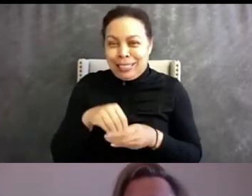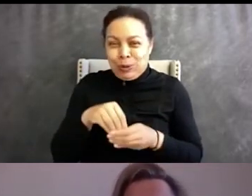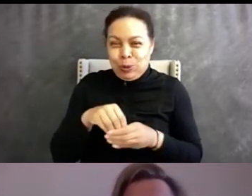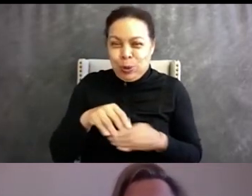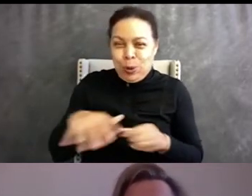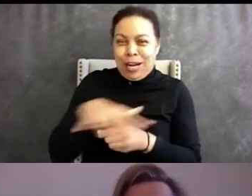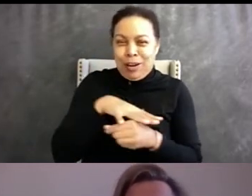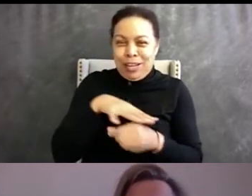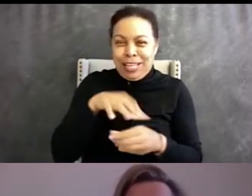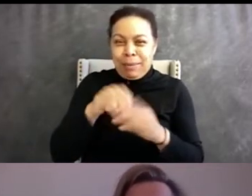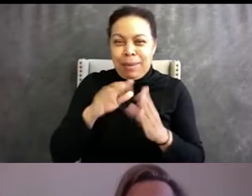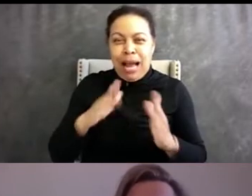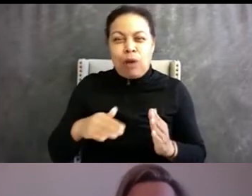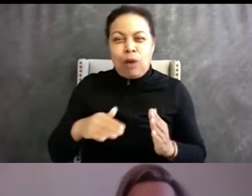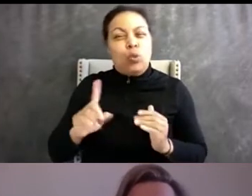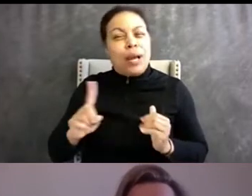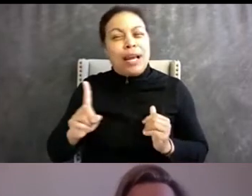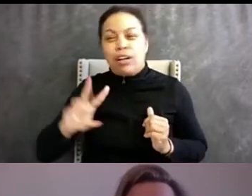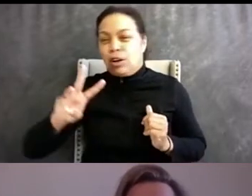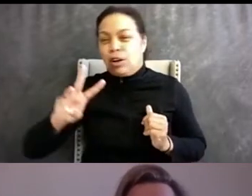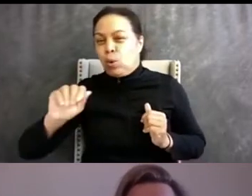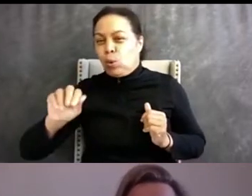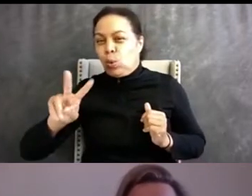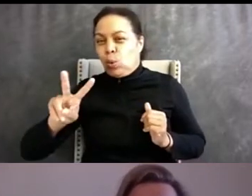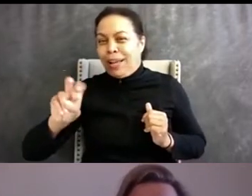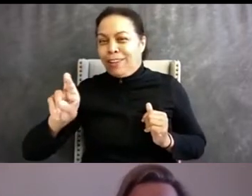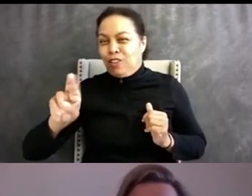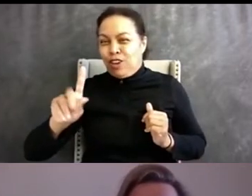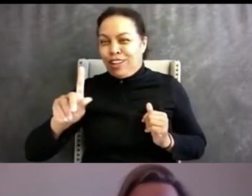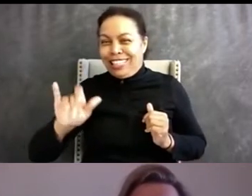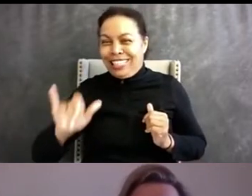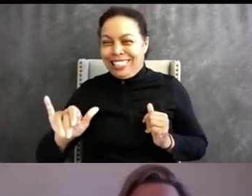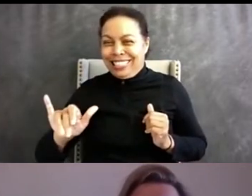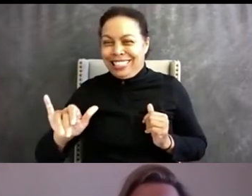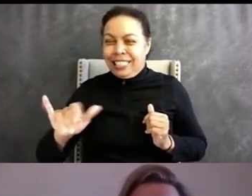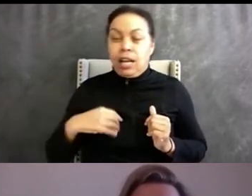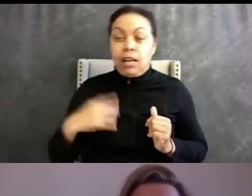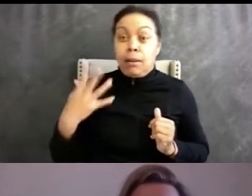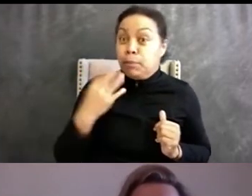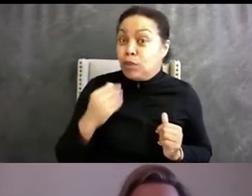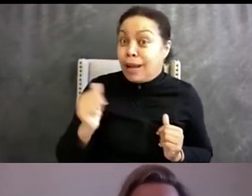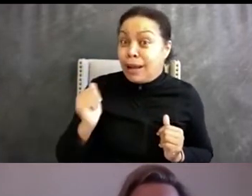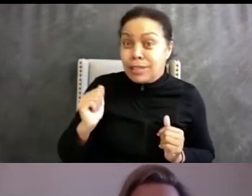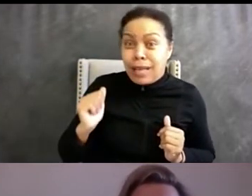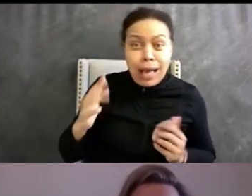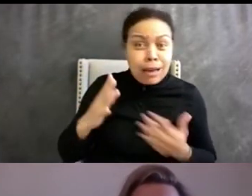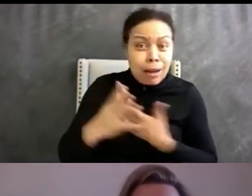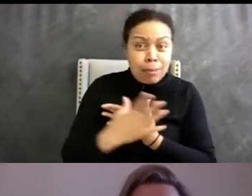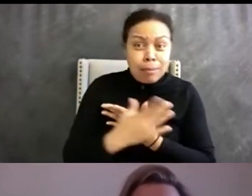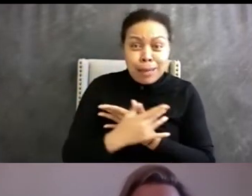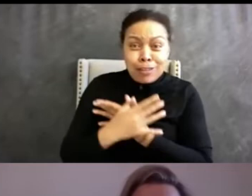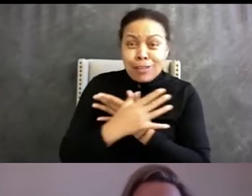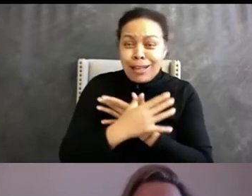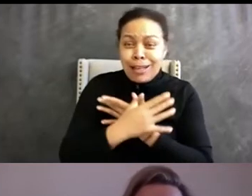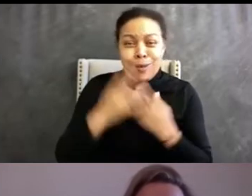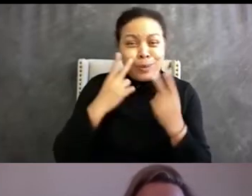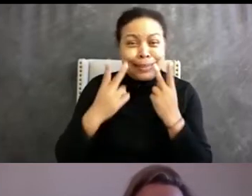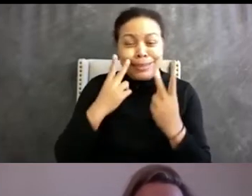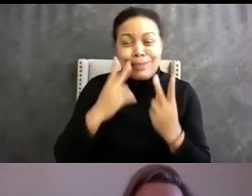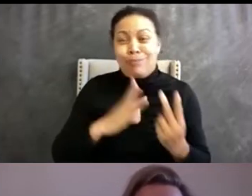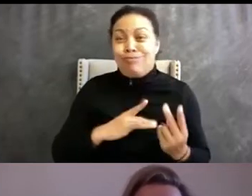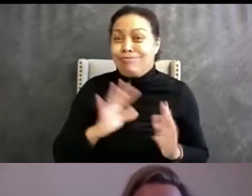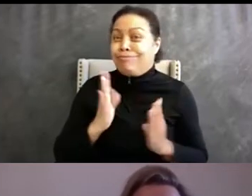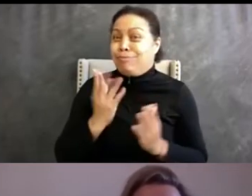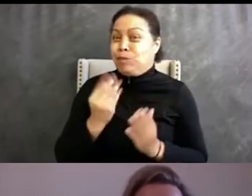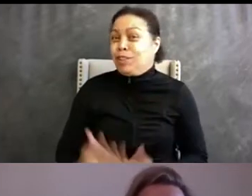in Waverly, and a beautiful backyard where the butterflies are starting to come. Thank you.